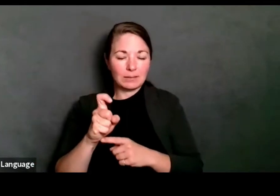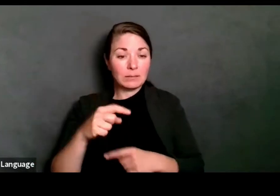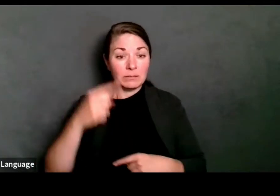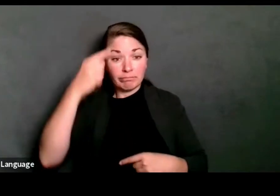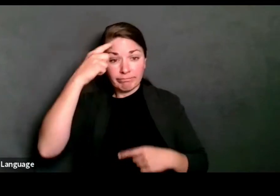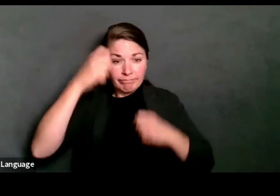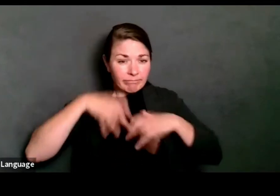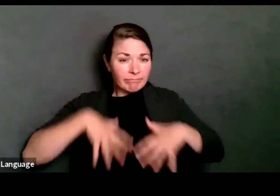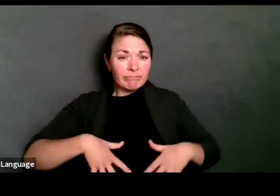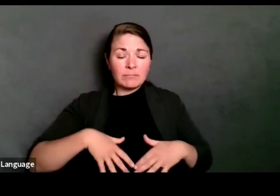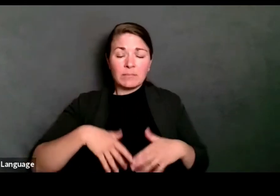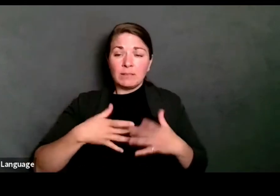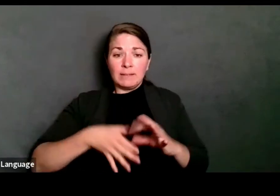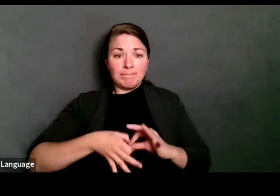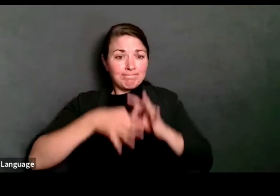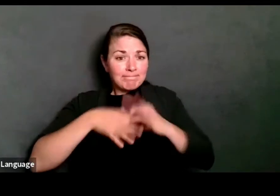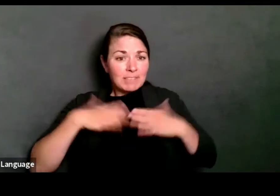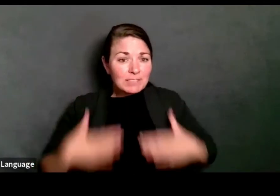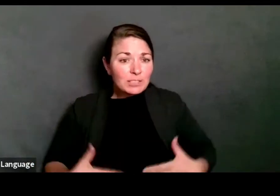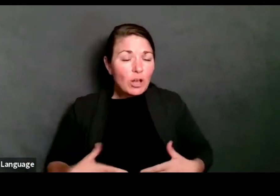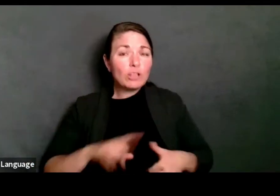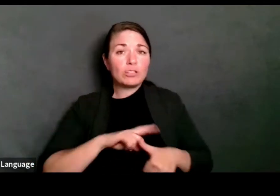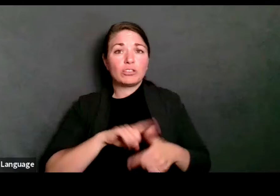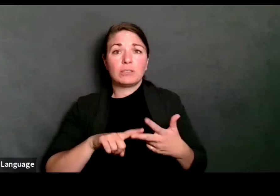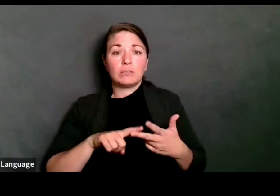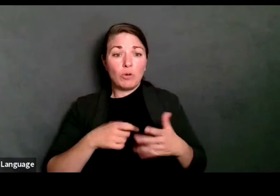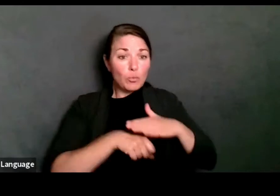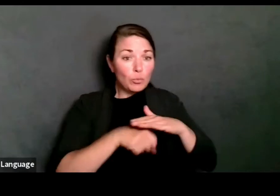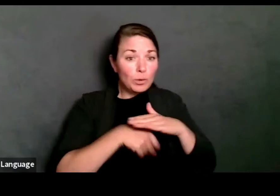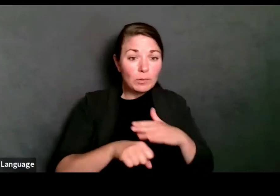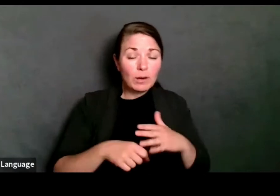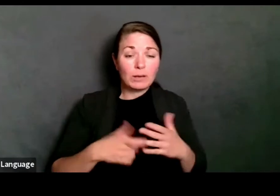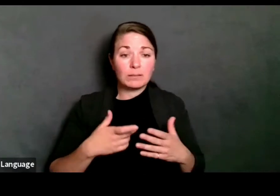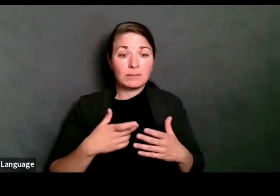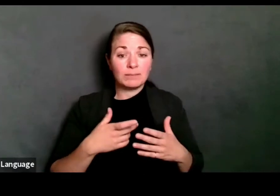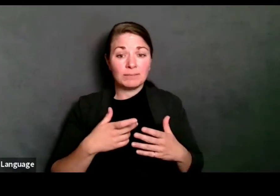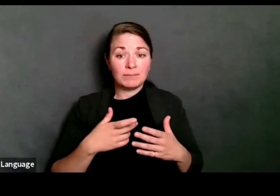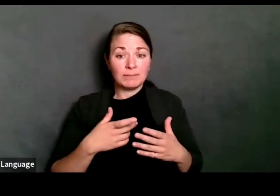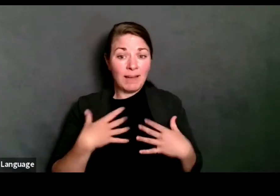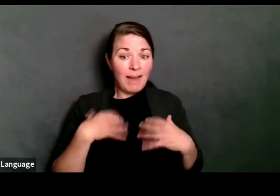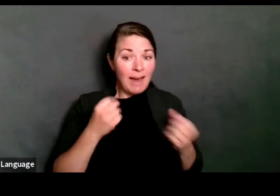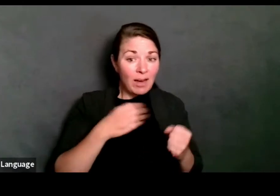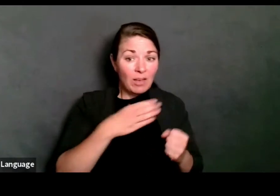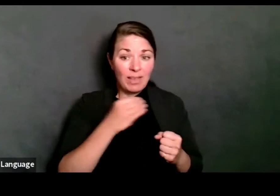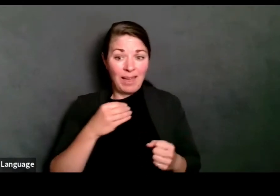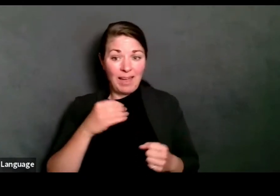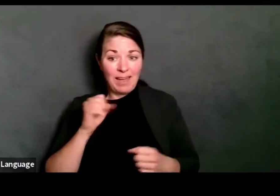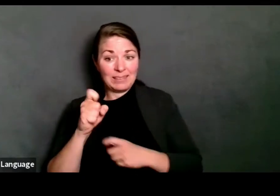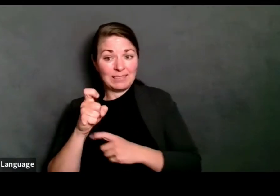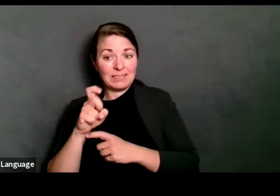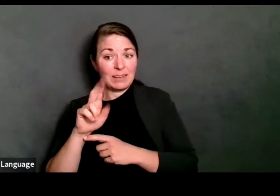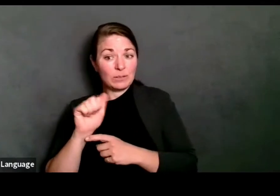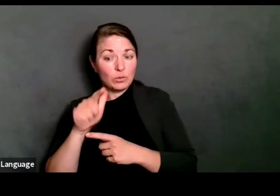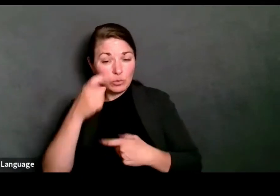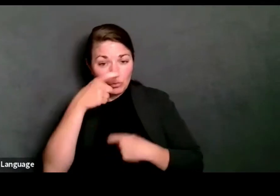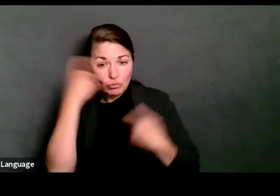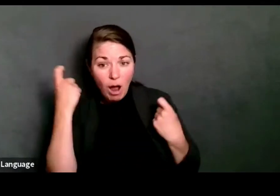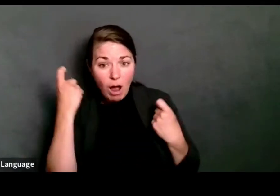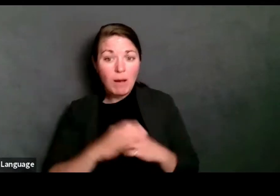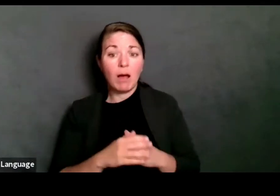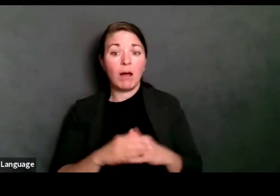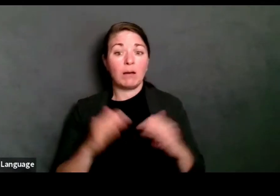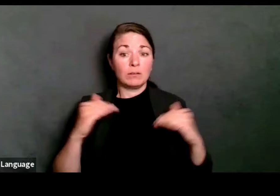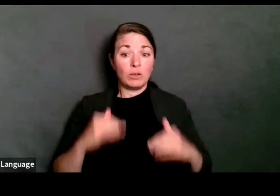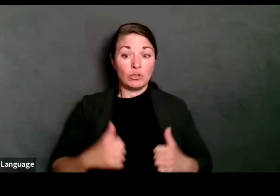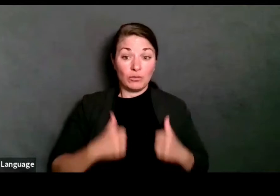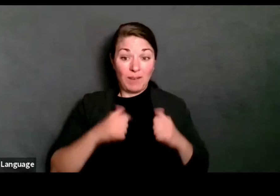to neurophysiology, reproductive health, and sexual trauma, survivor-centered language in clinical setting, and centering consent